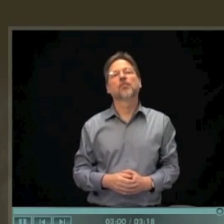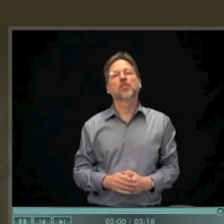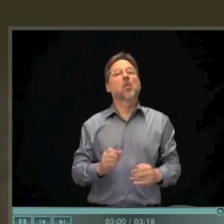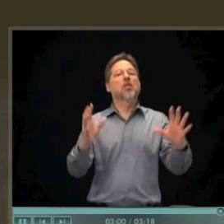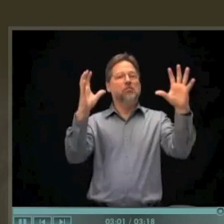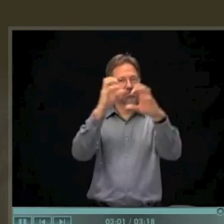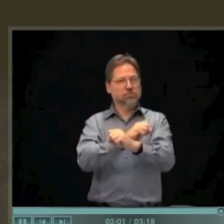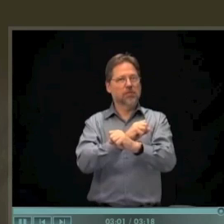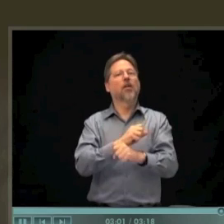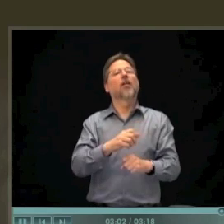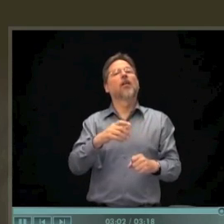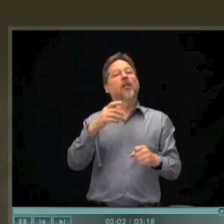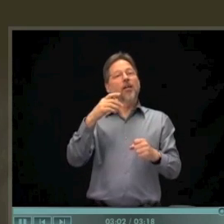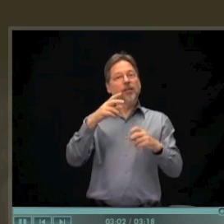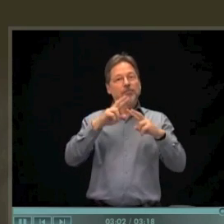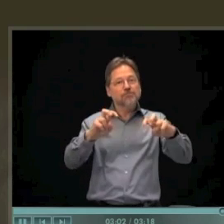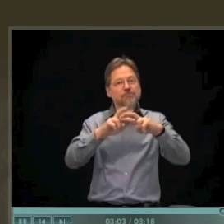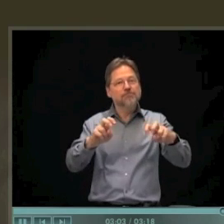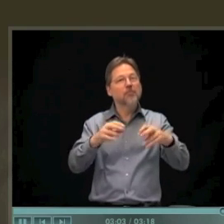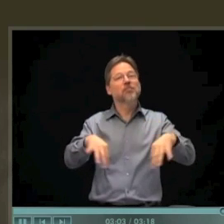That's semantic